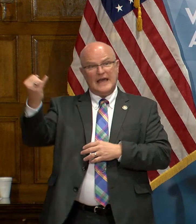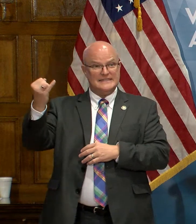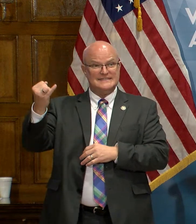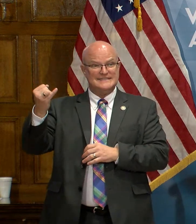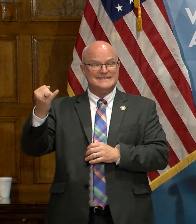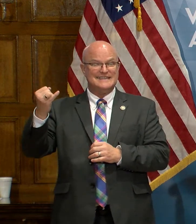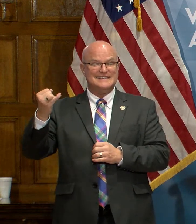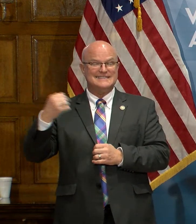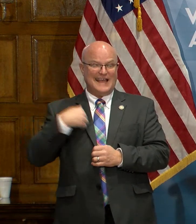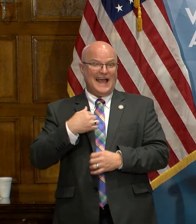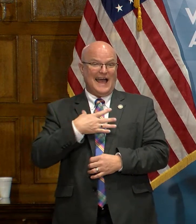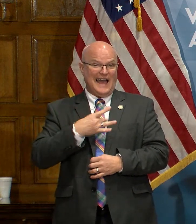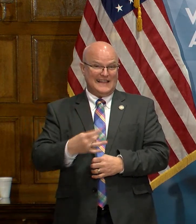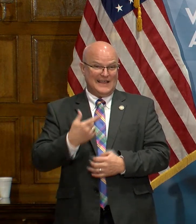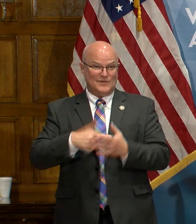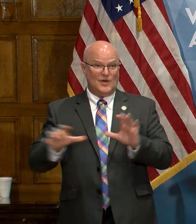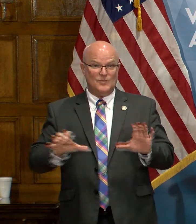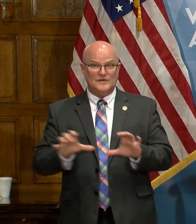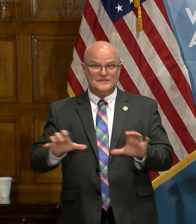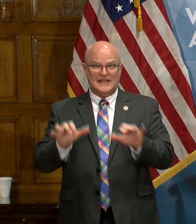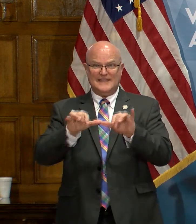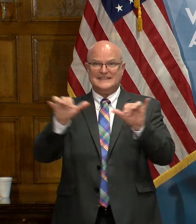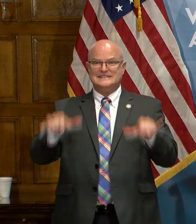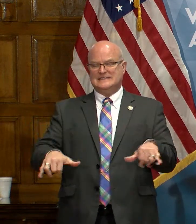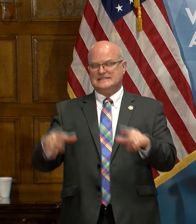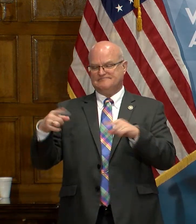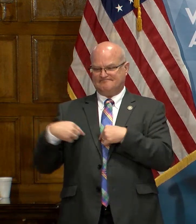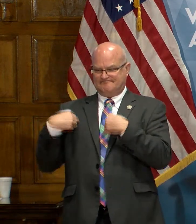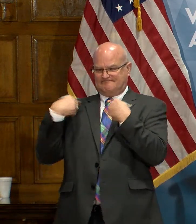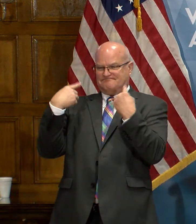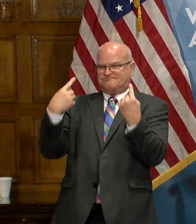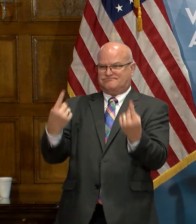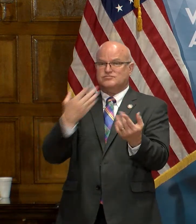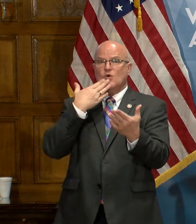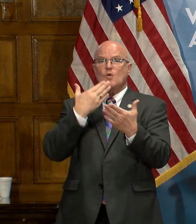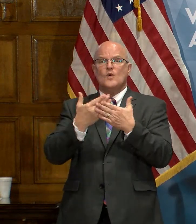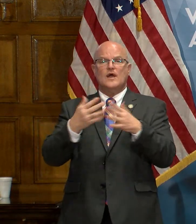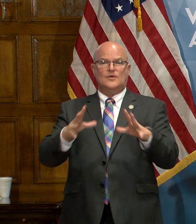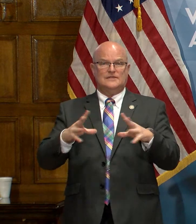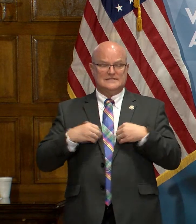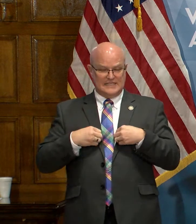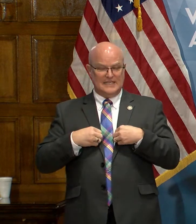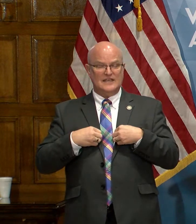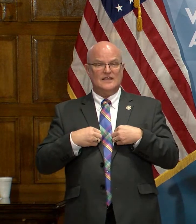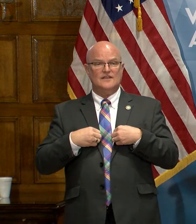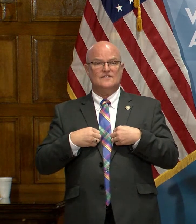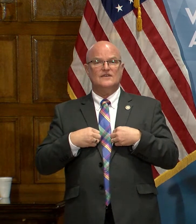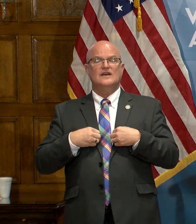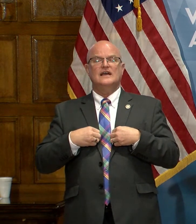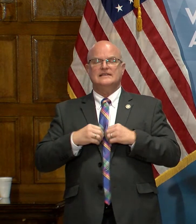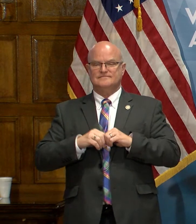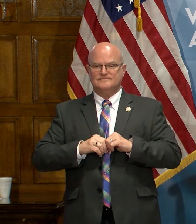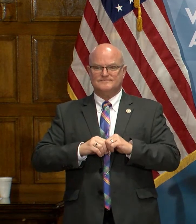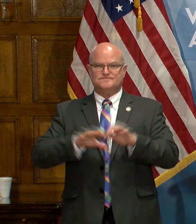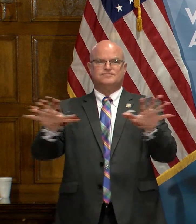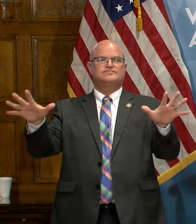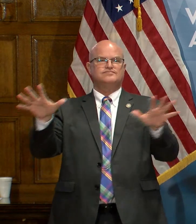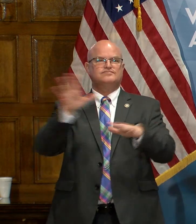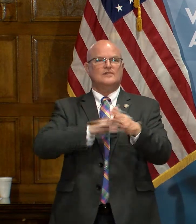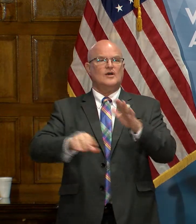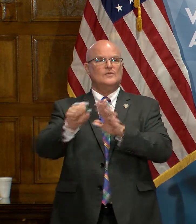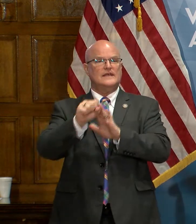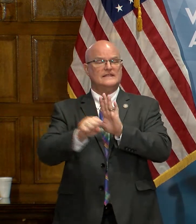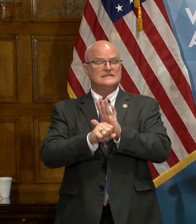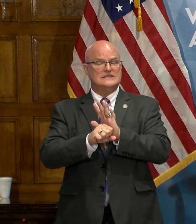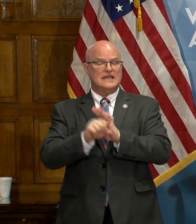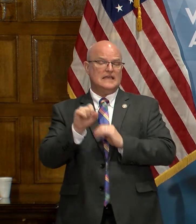ideas. I like what we've done. You know, the system has been very well received. We get it out across the state. Of course,